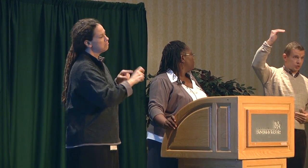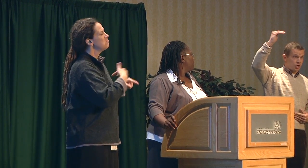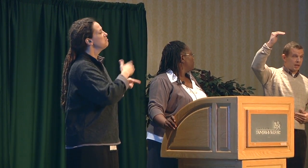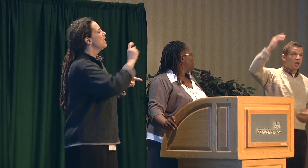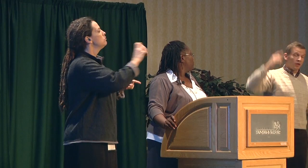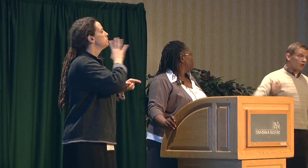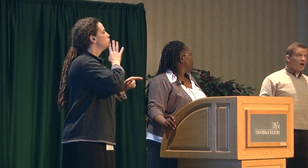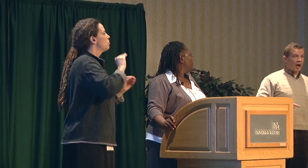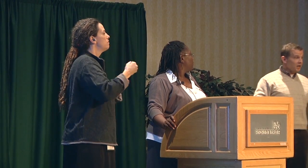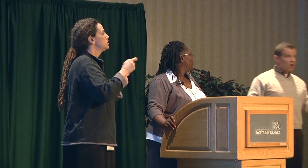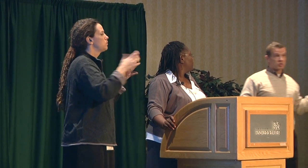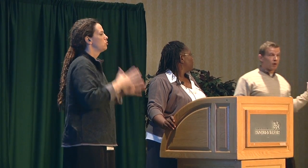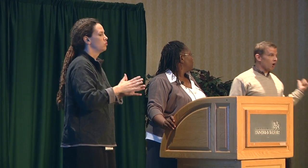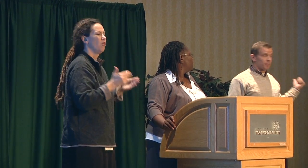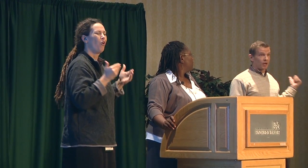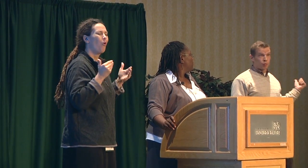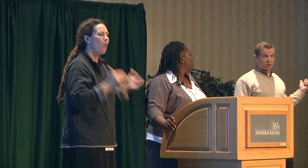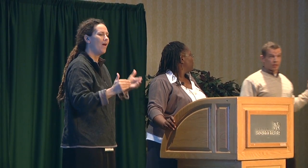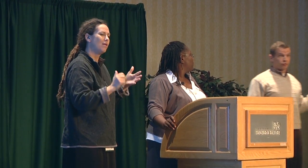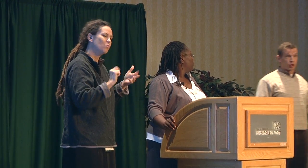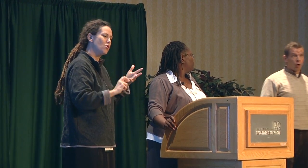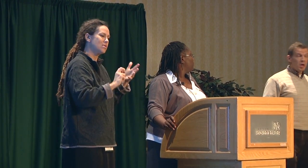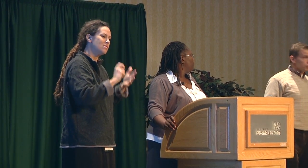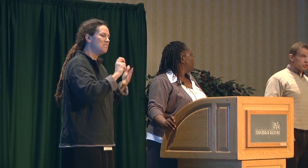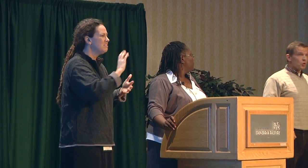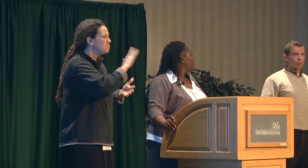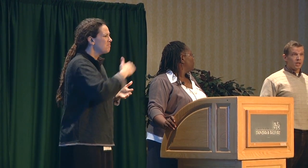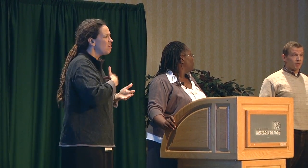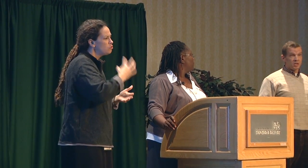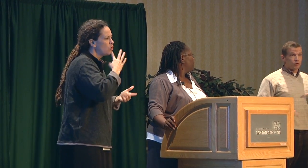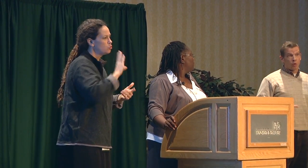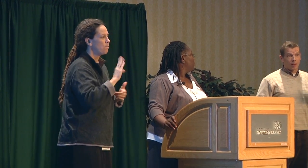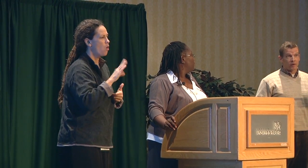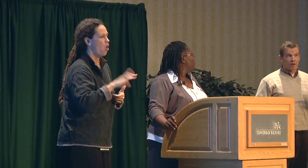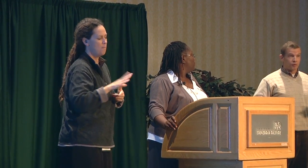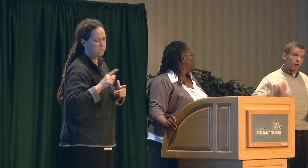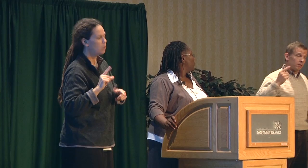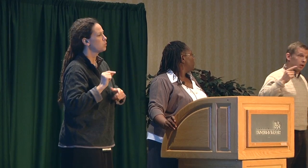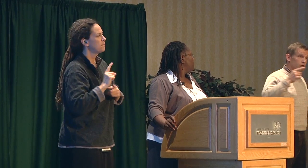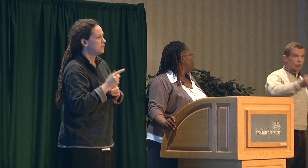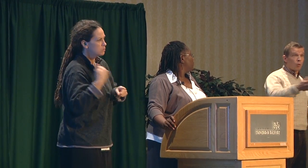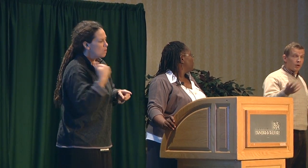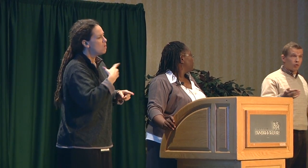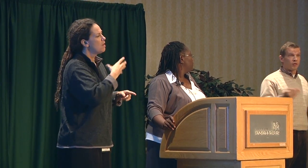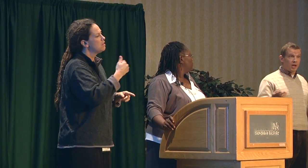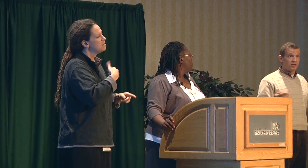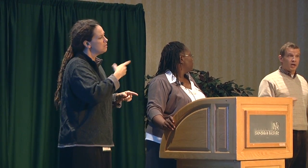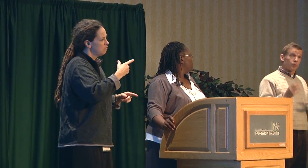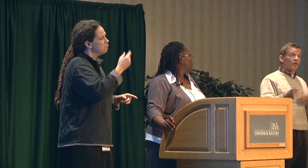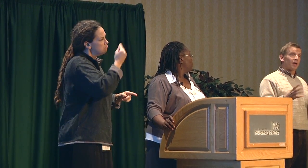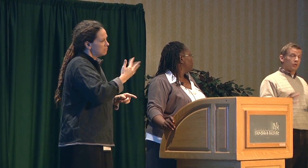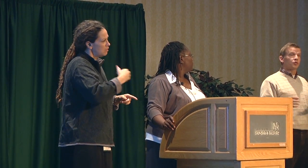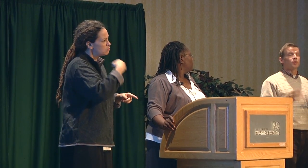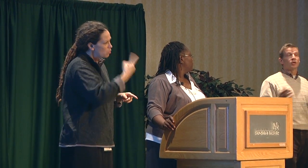way up the chain and say, hi, I talked to Barb about 20 minutes ago, and she told me that even though I'm deaf and you're required under the